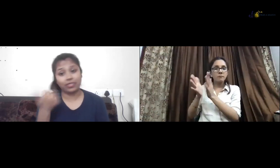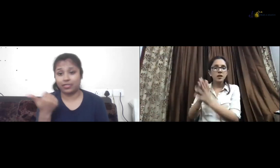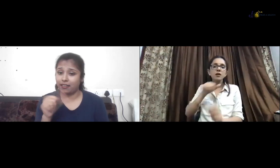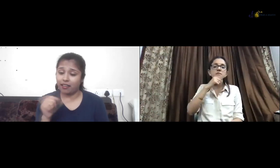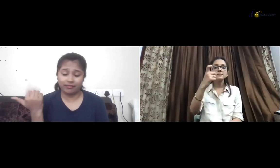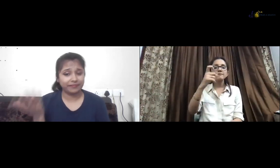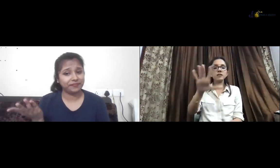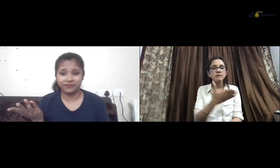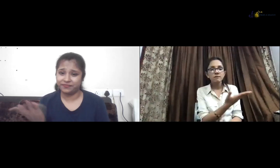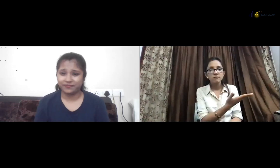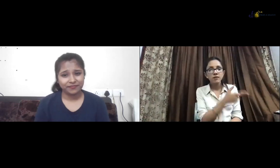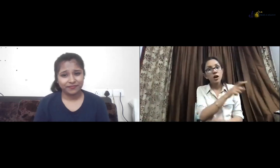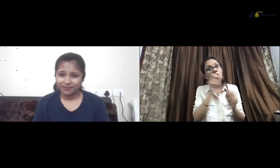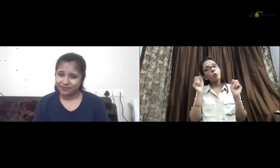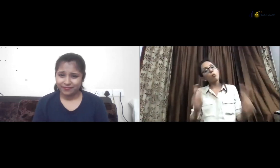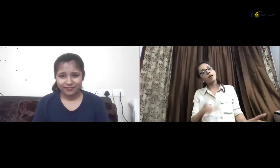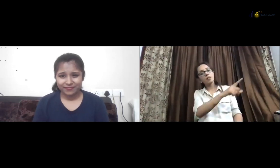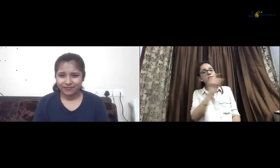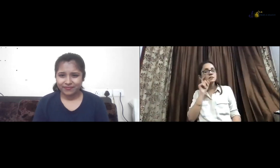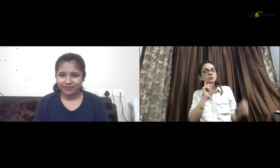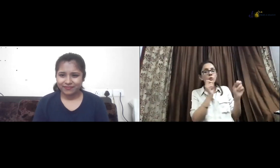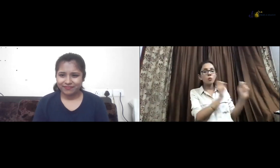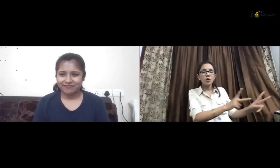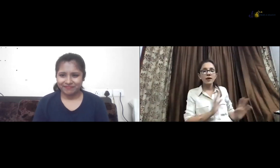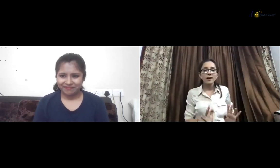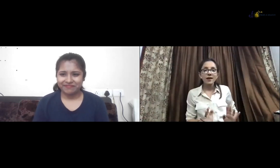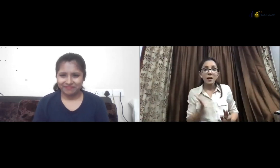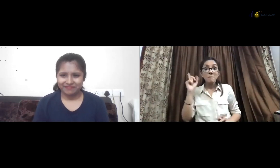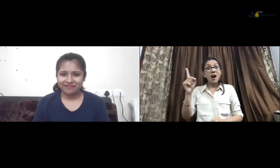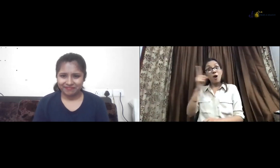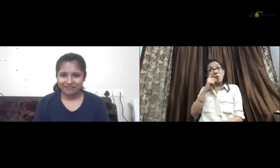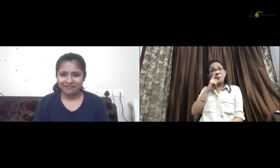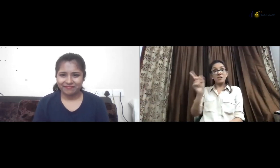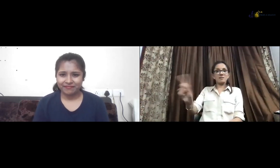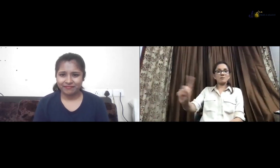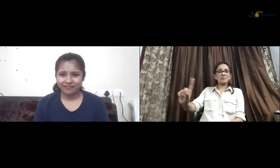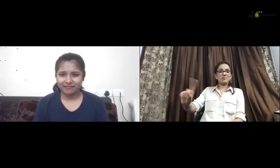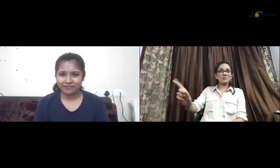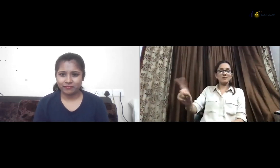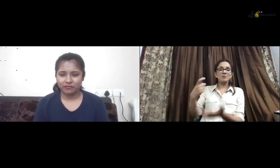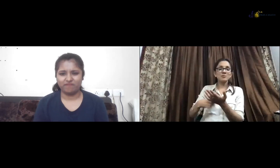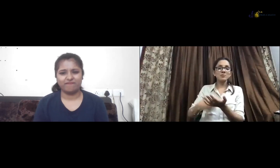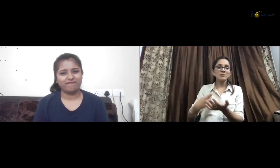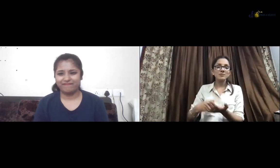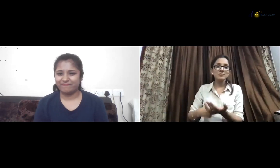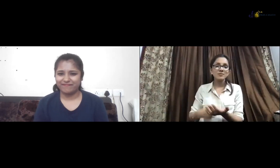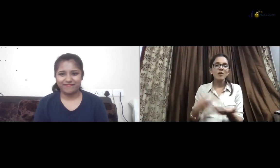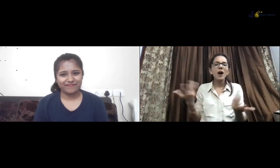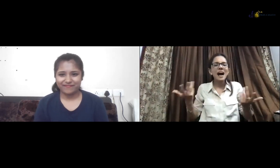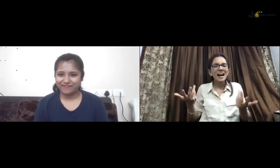there is one Baba, he is 75 years old and he is raping other people.